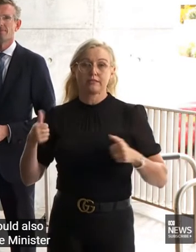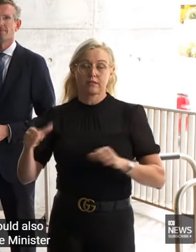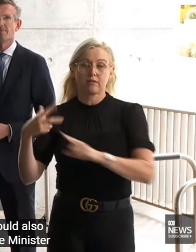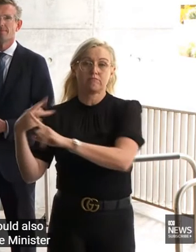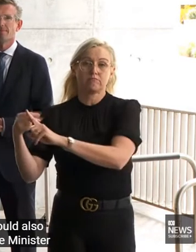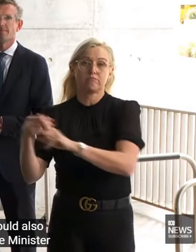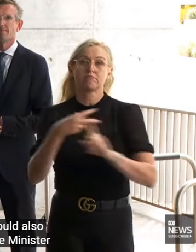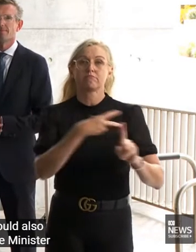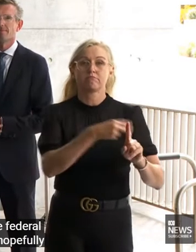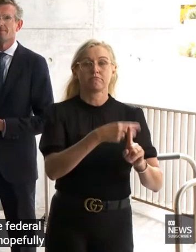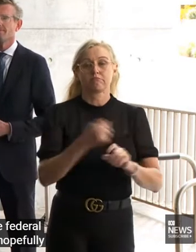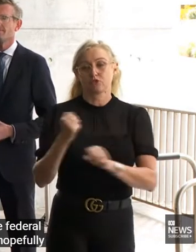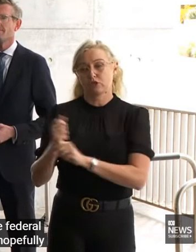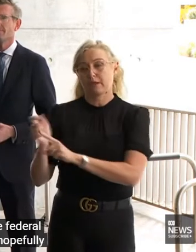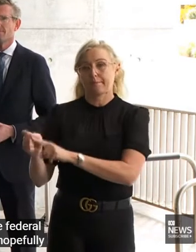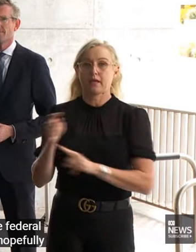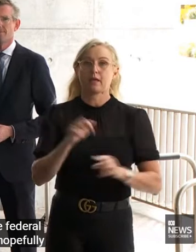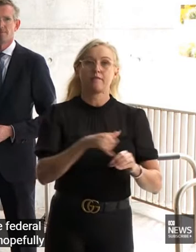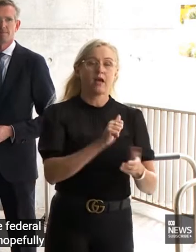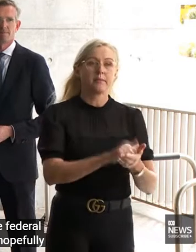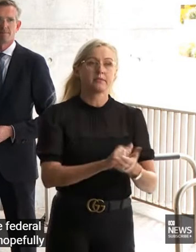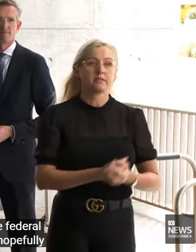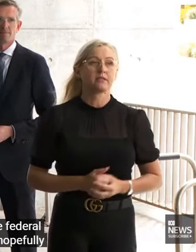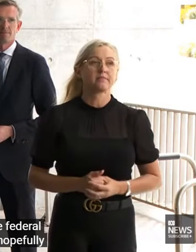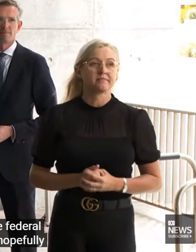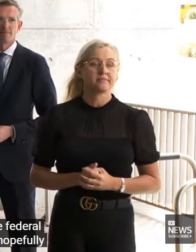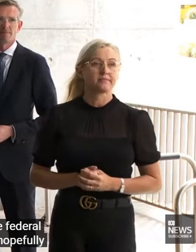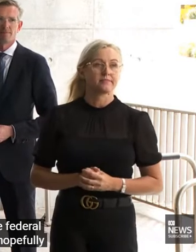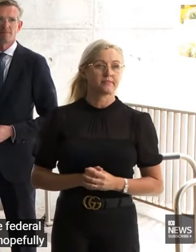circumstances for GPs and for pharmacists. Thank you.